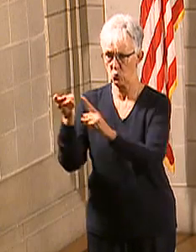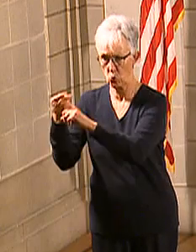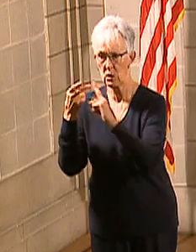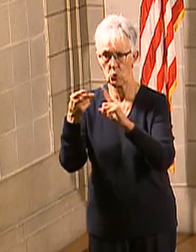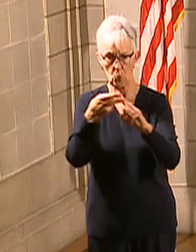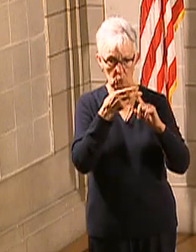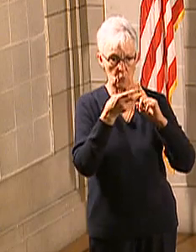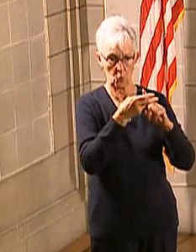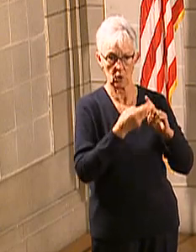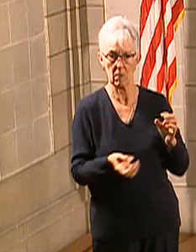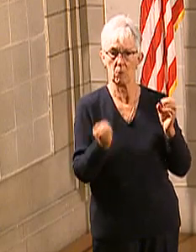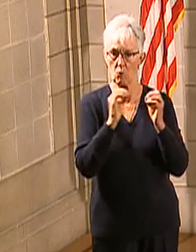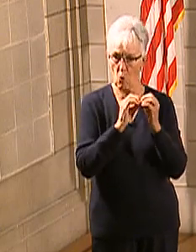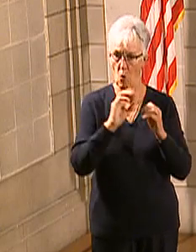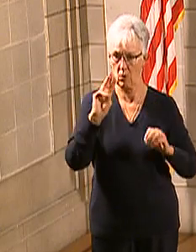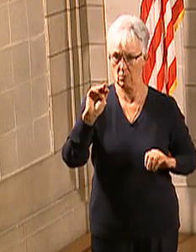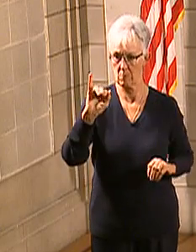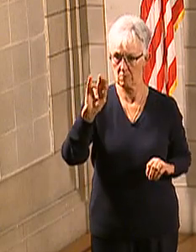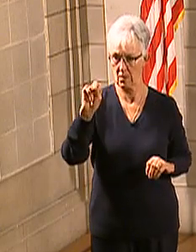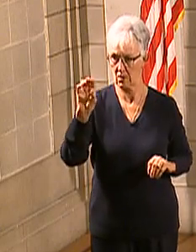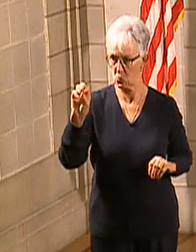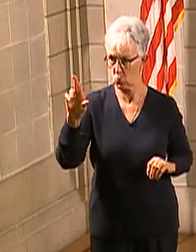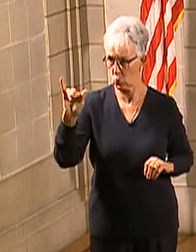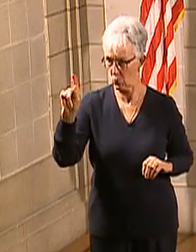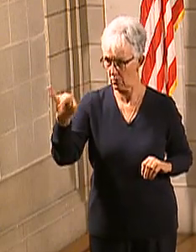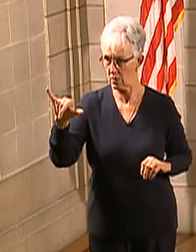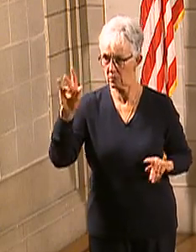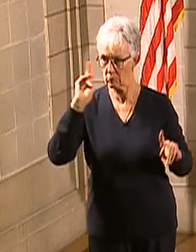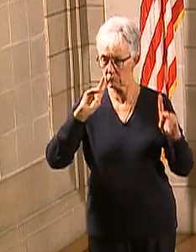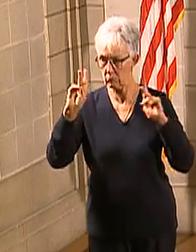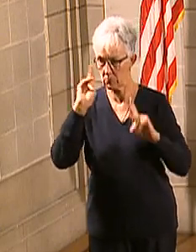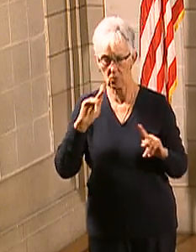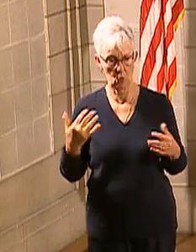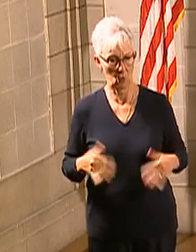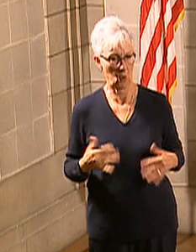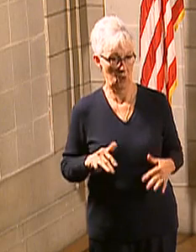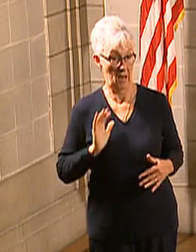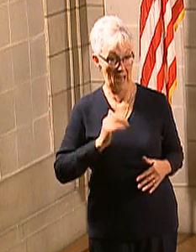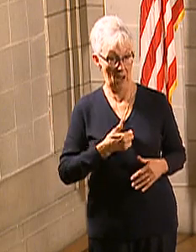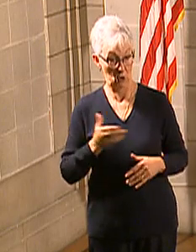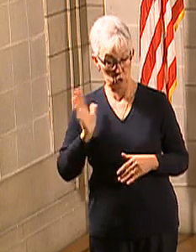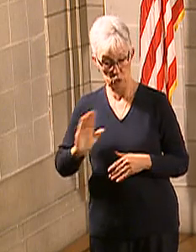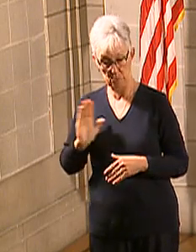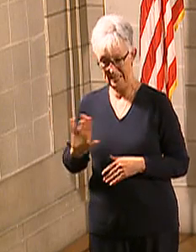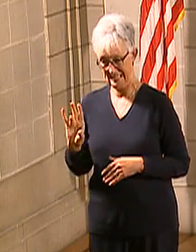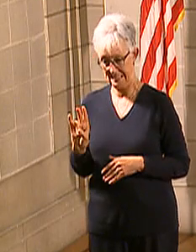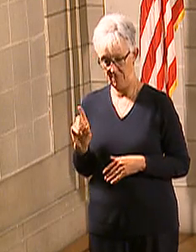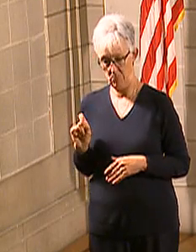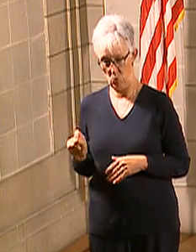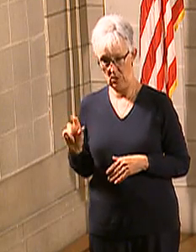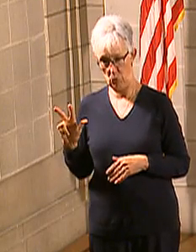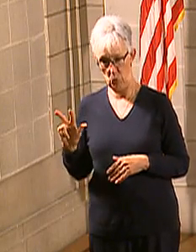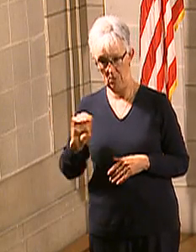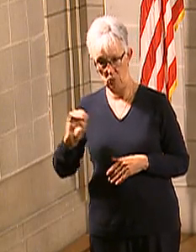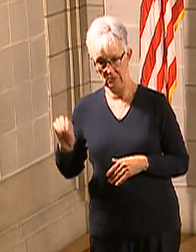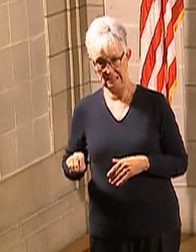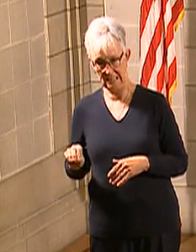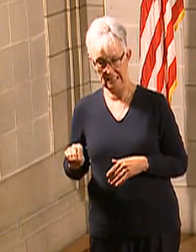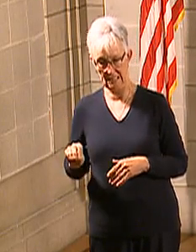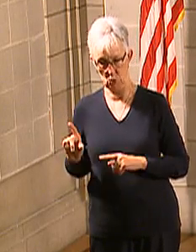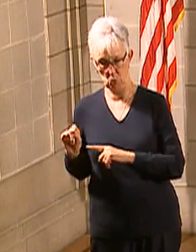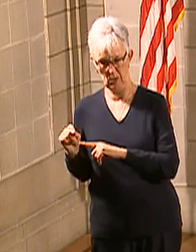state of Nebraska. In fact, we've taken our employment of minorities at the state of Nebraska up from 7.3% in December 2014